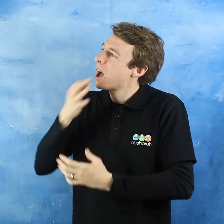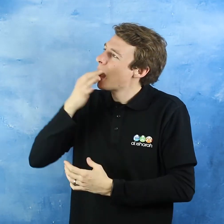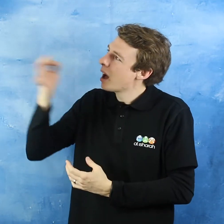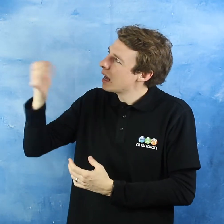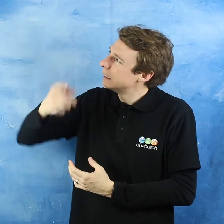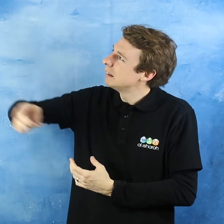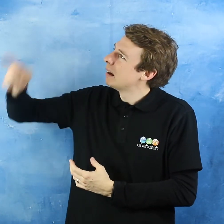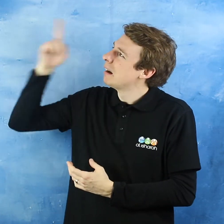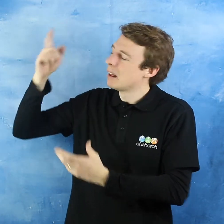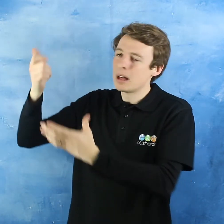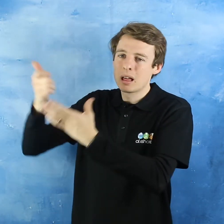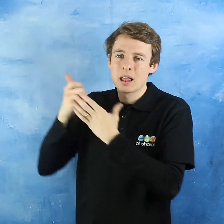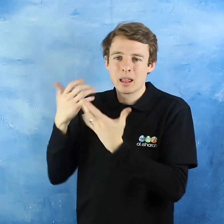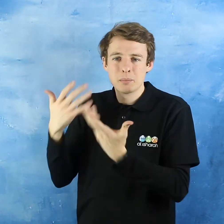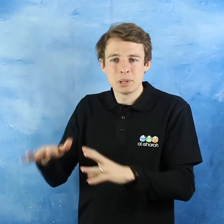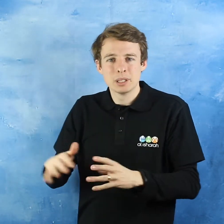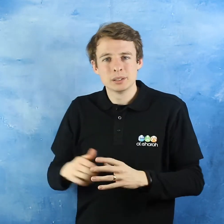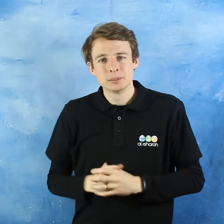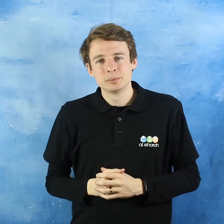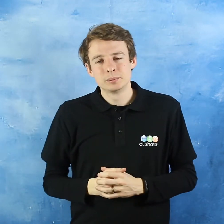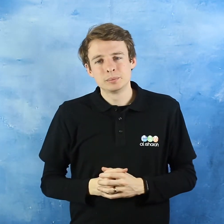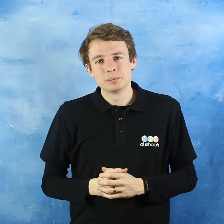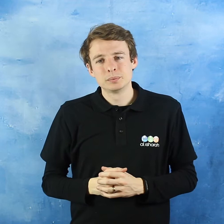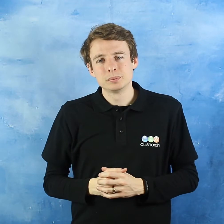Oh Allah, you have shown us your power.